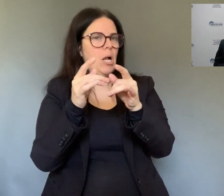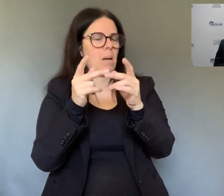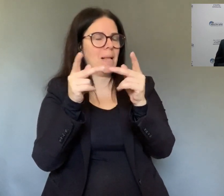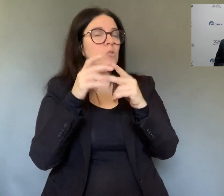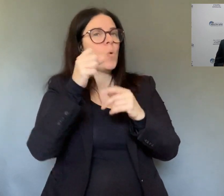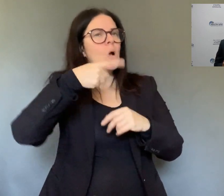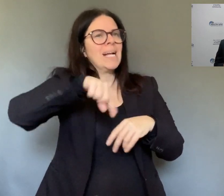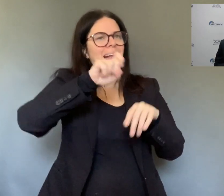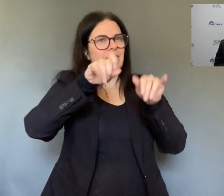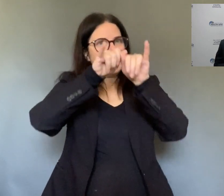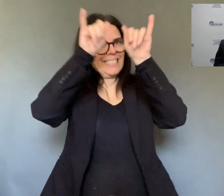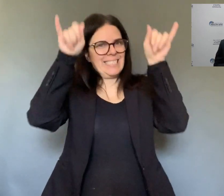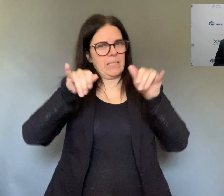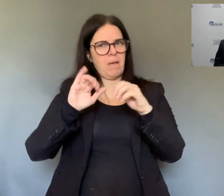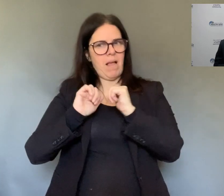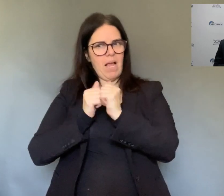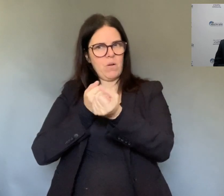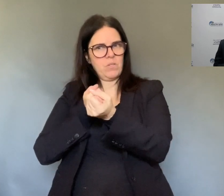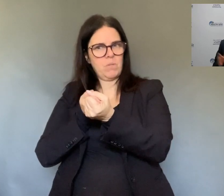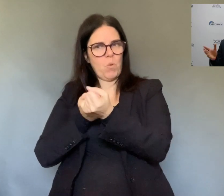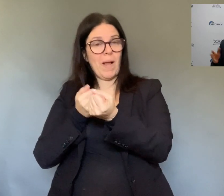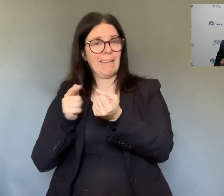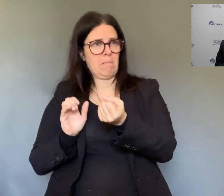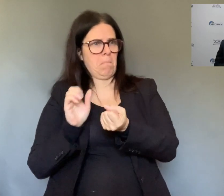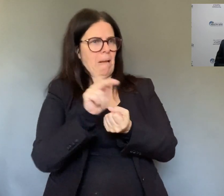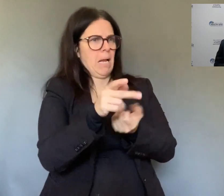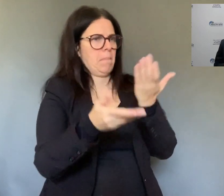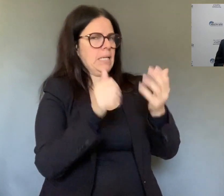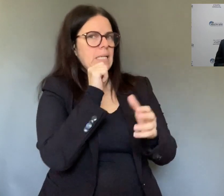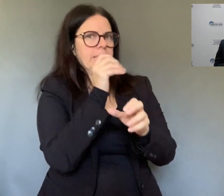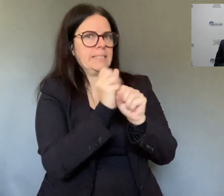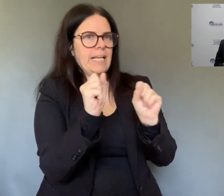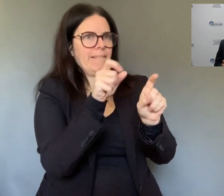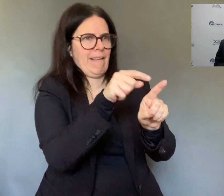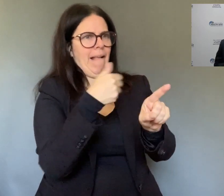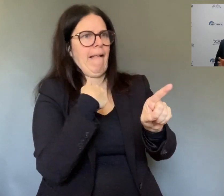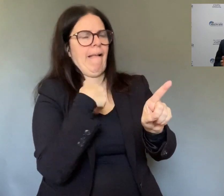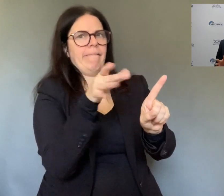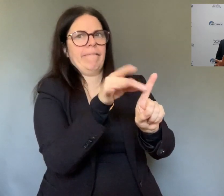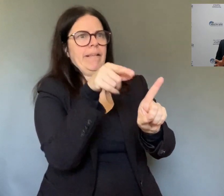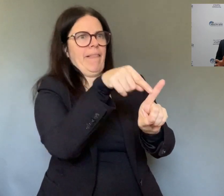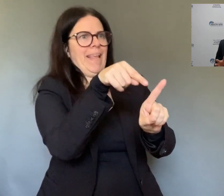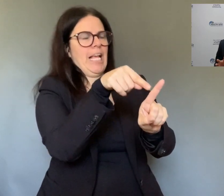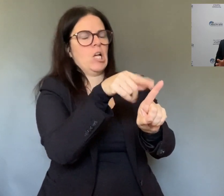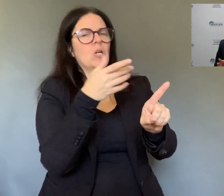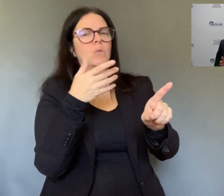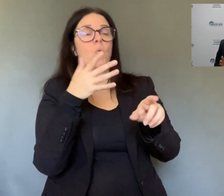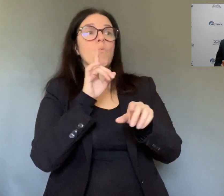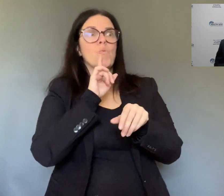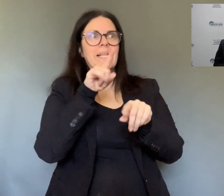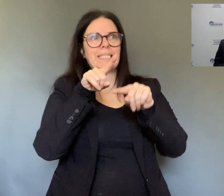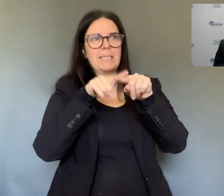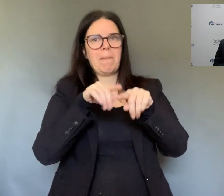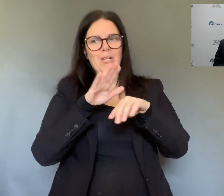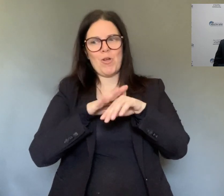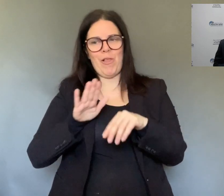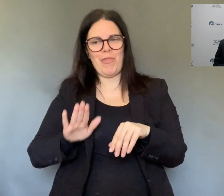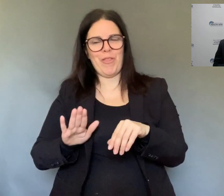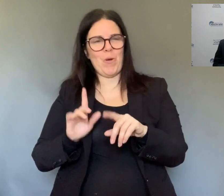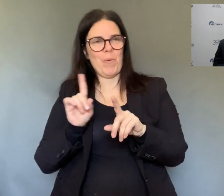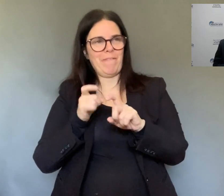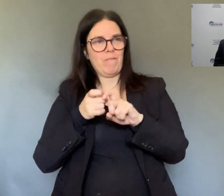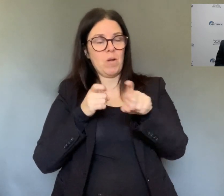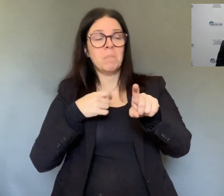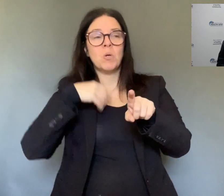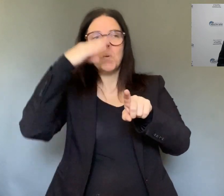to provide that kind of level of support. But to answer your question, I think it really depends on the facility. And right now, we know